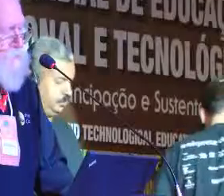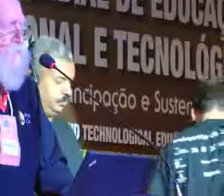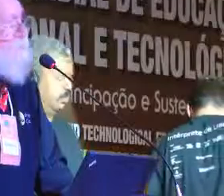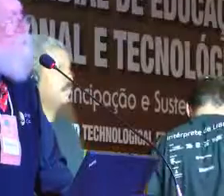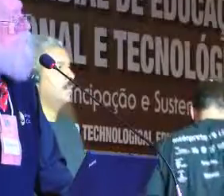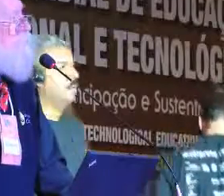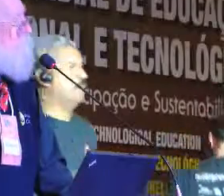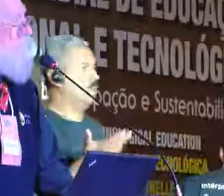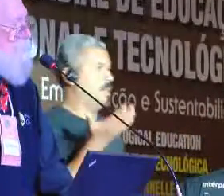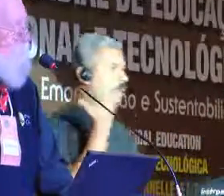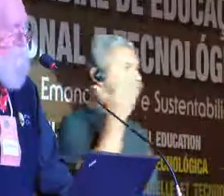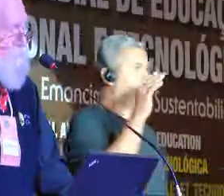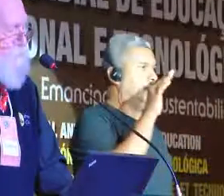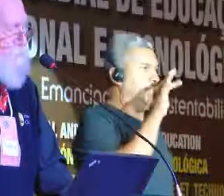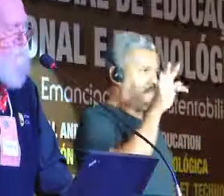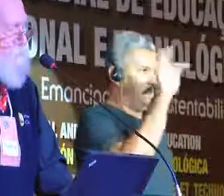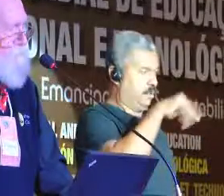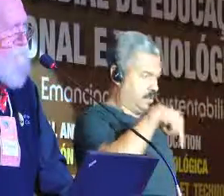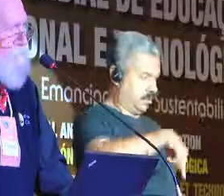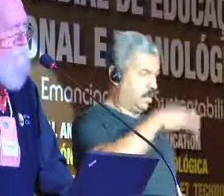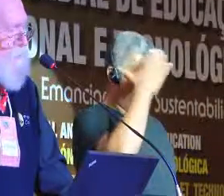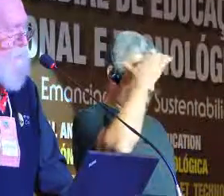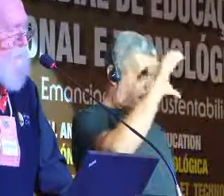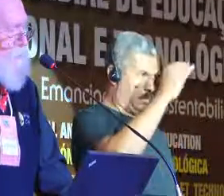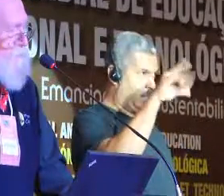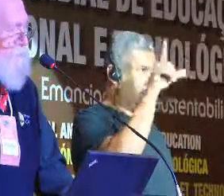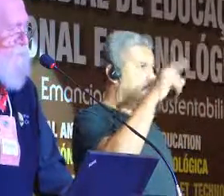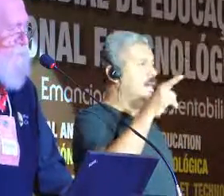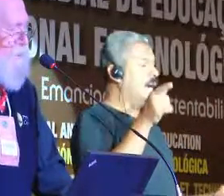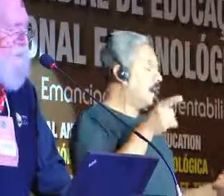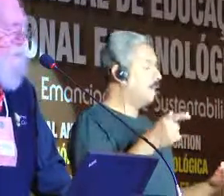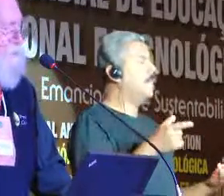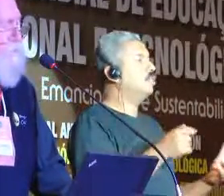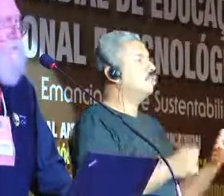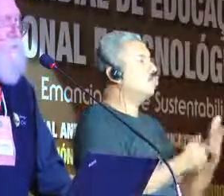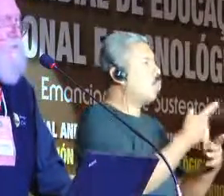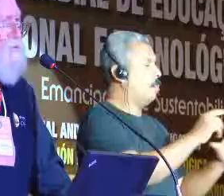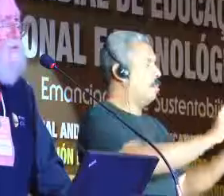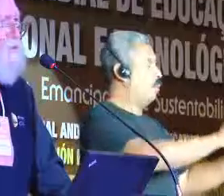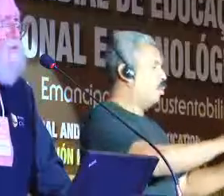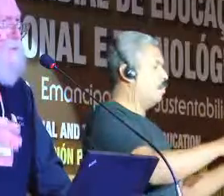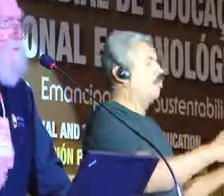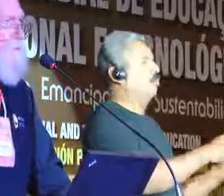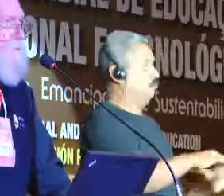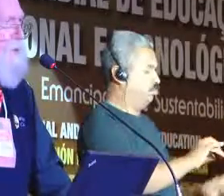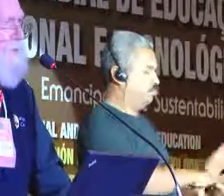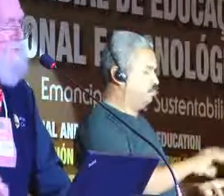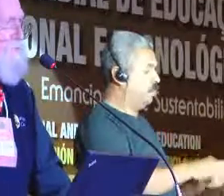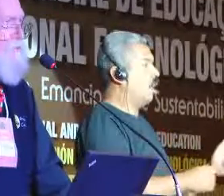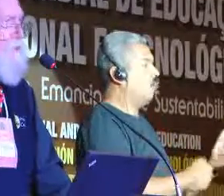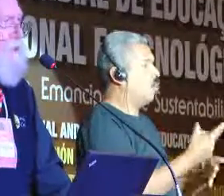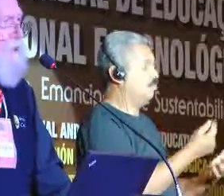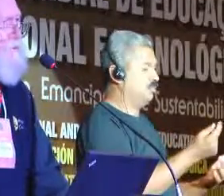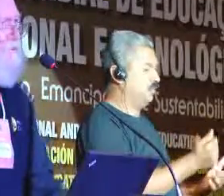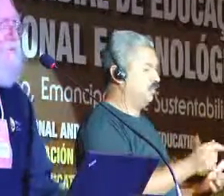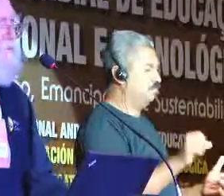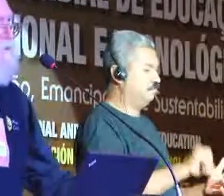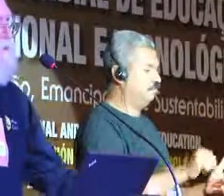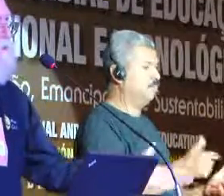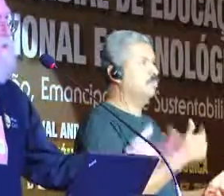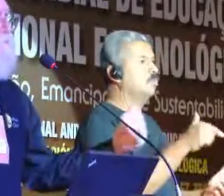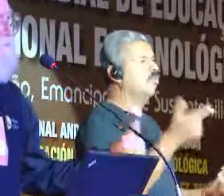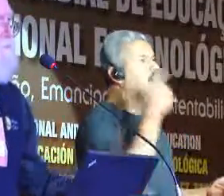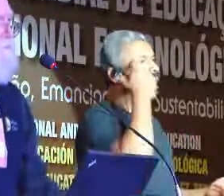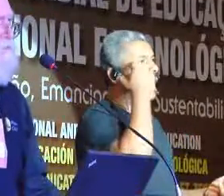And they had no money for computers. So the teacher went to banks and